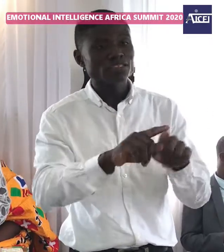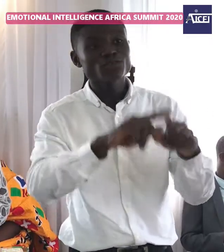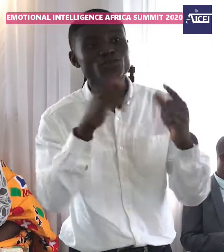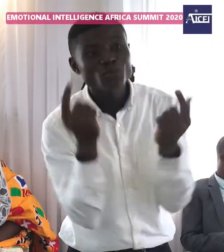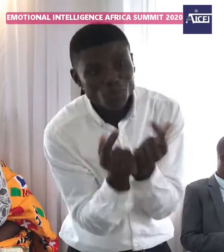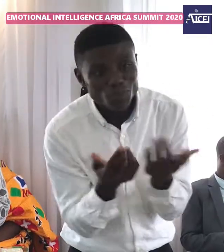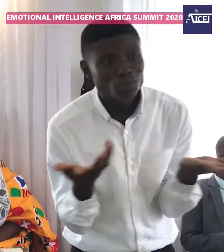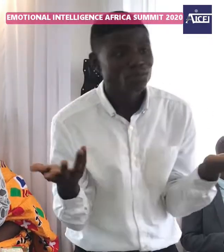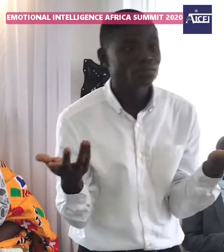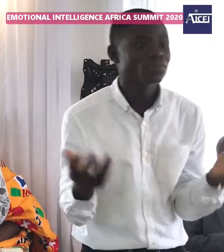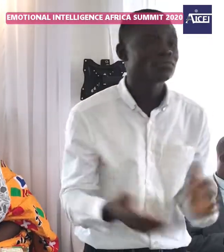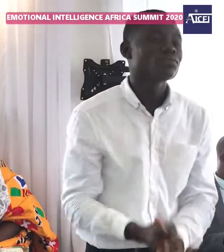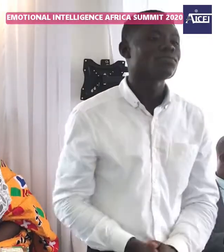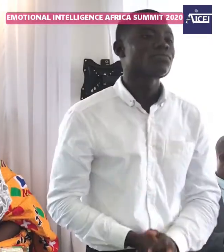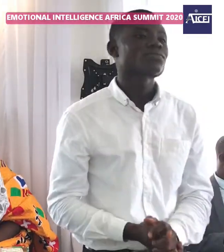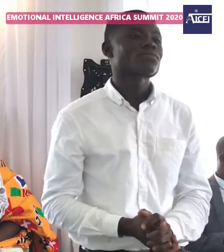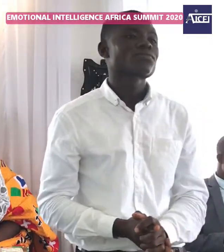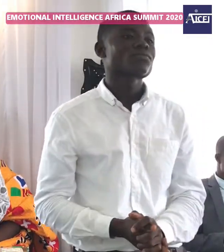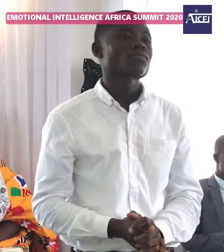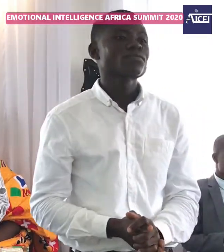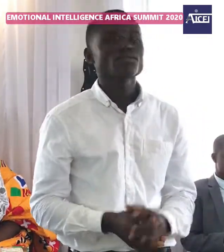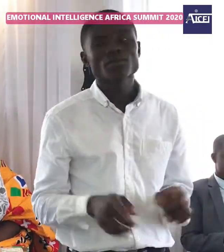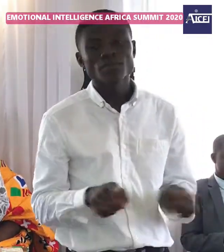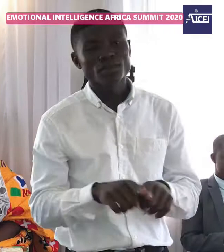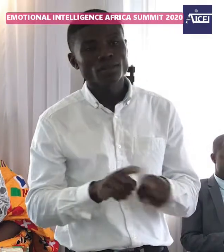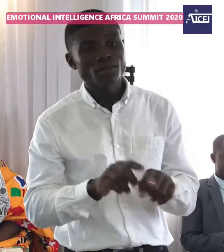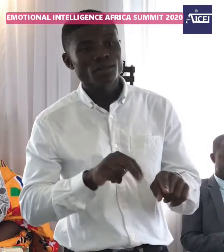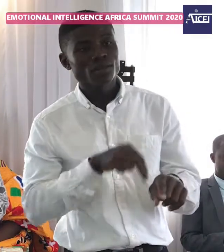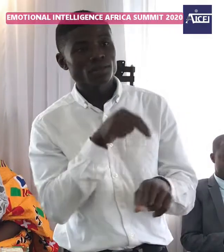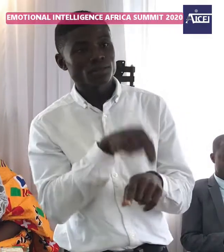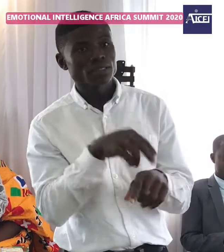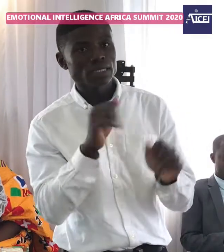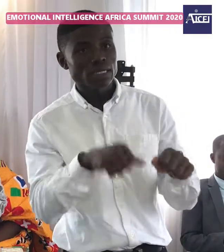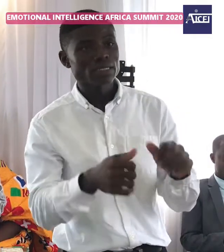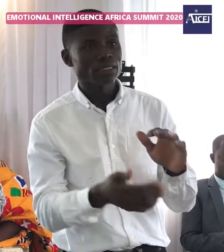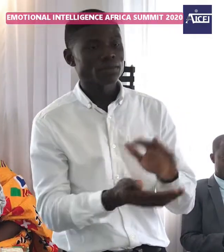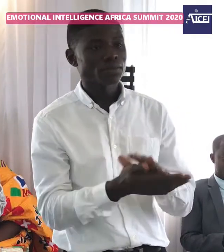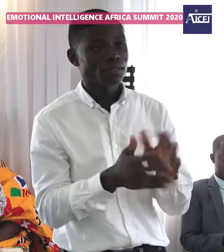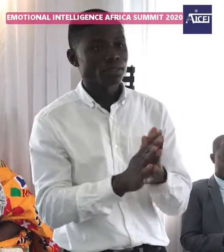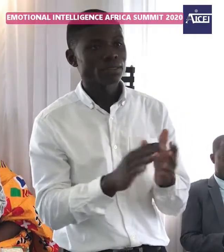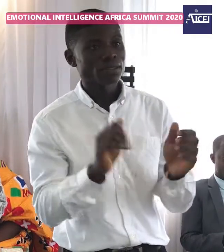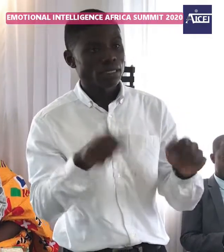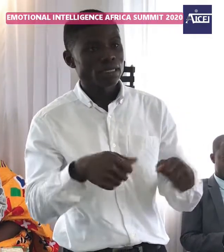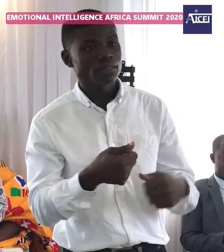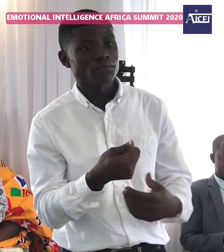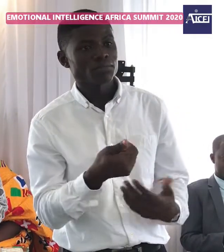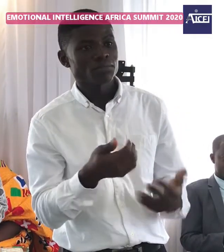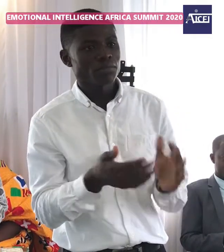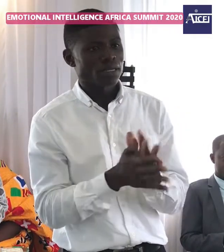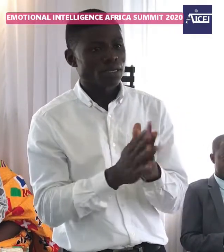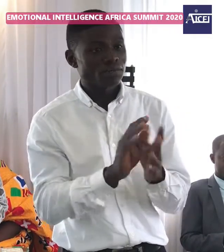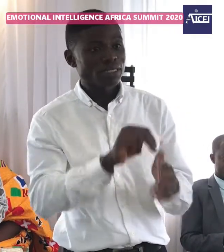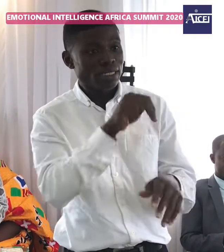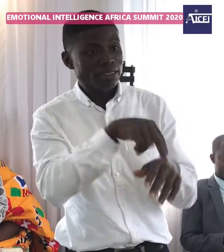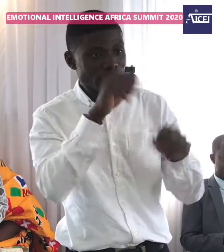Another one will say a nation can be said to be a kind of family.